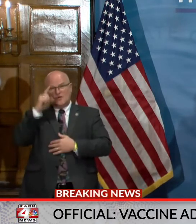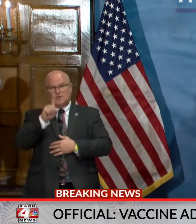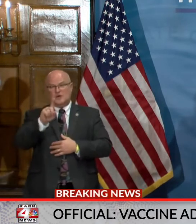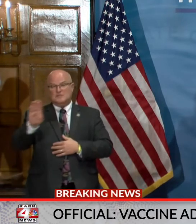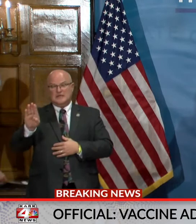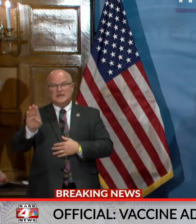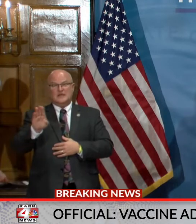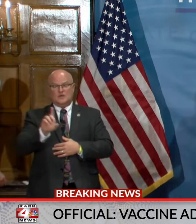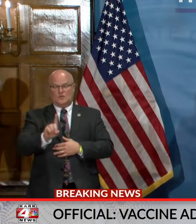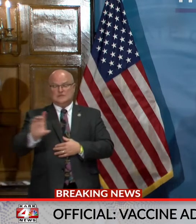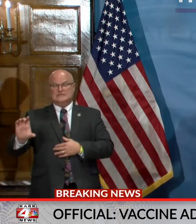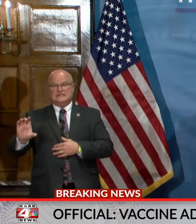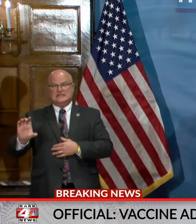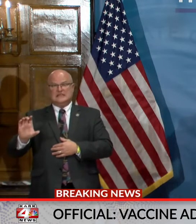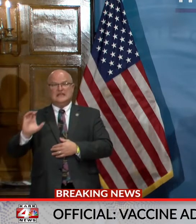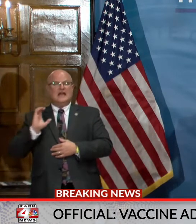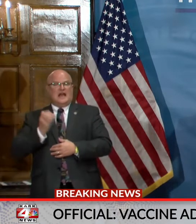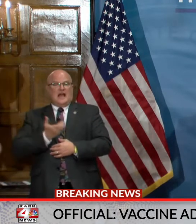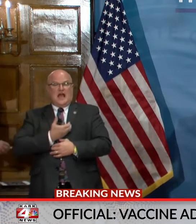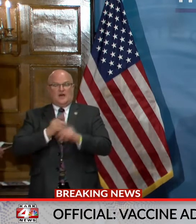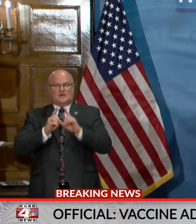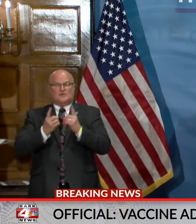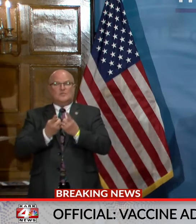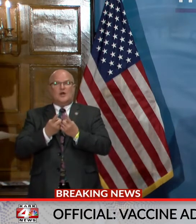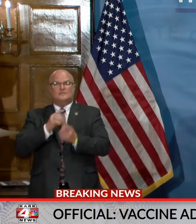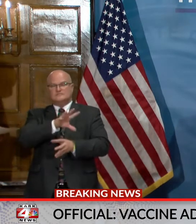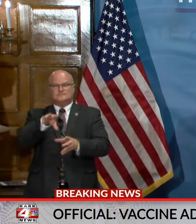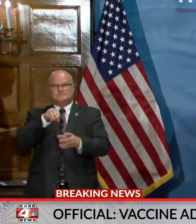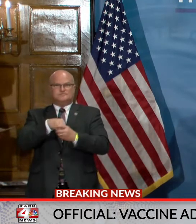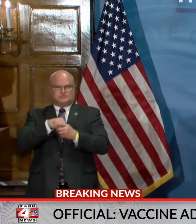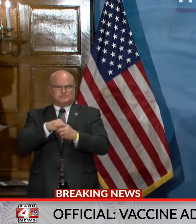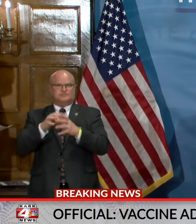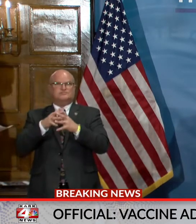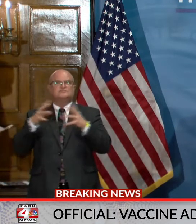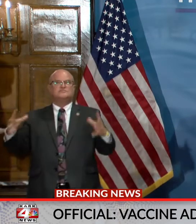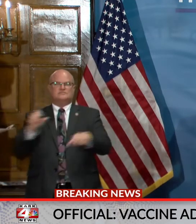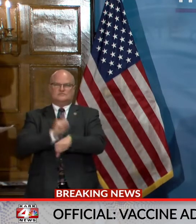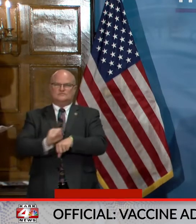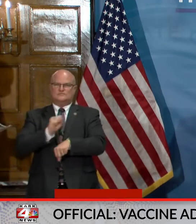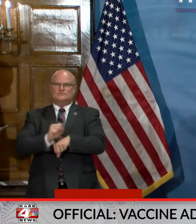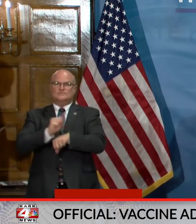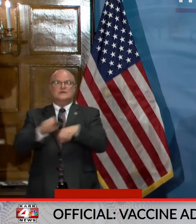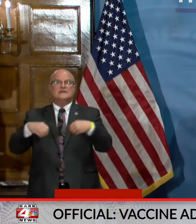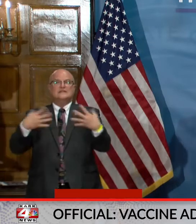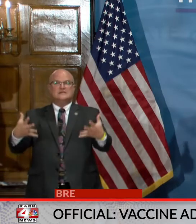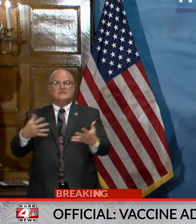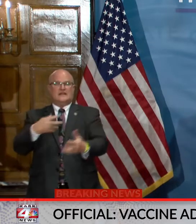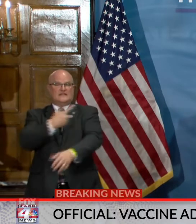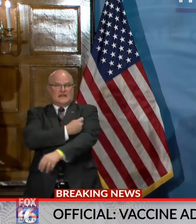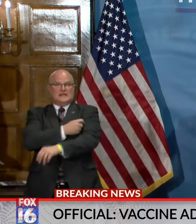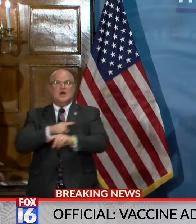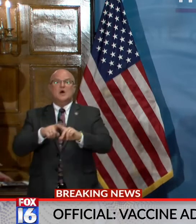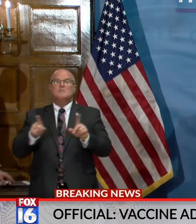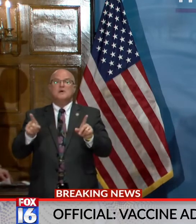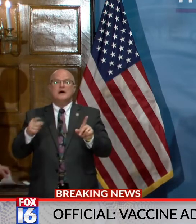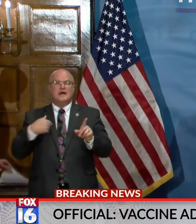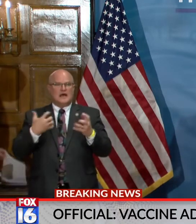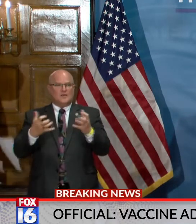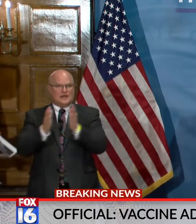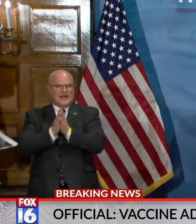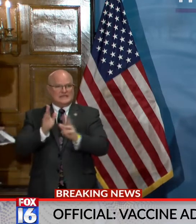and 1C. Our profession will be a part of a larger effort. We'll continue to provide vaccines, but I would like to ask